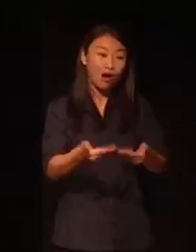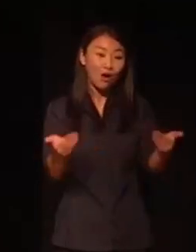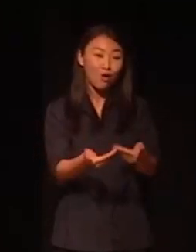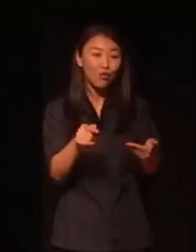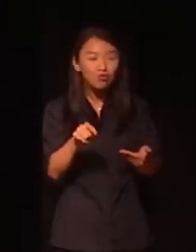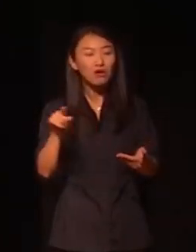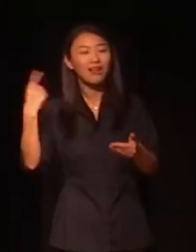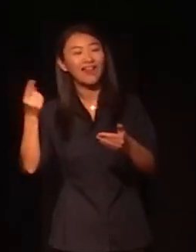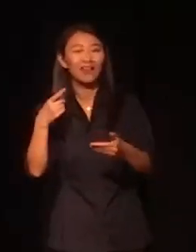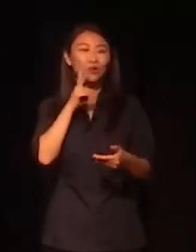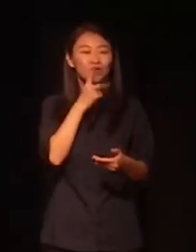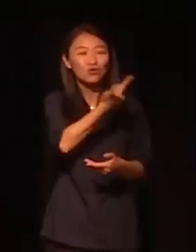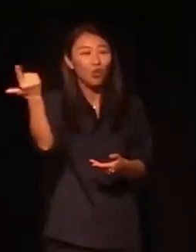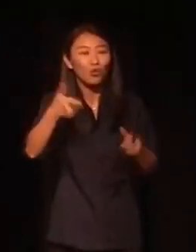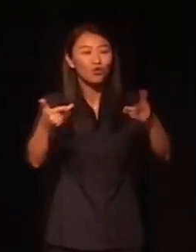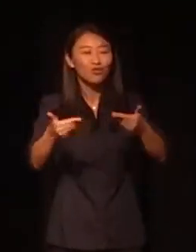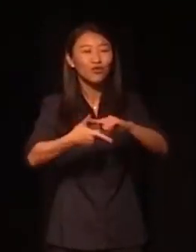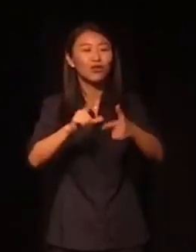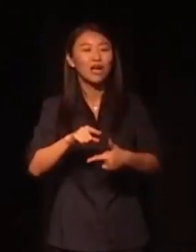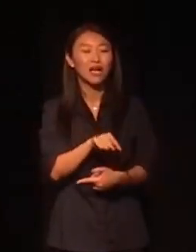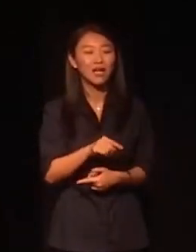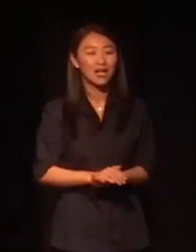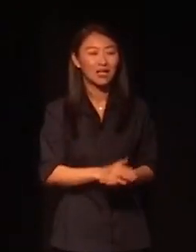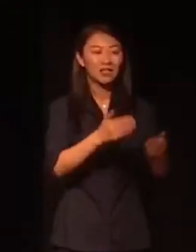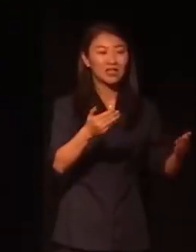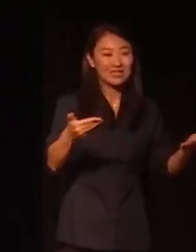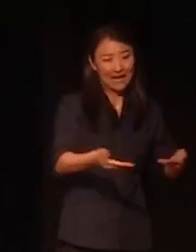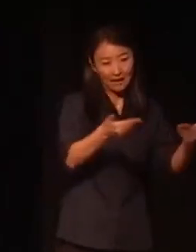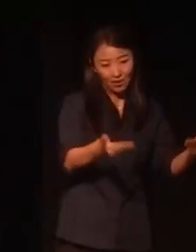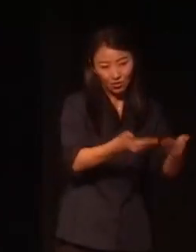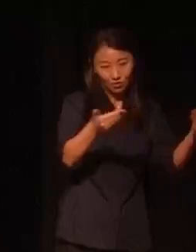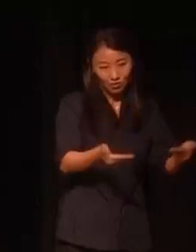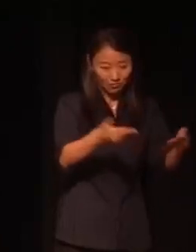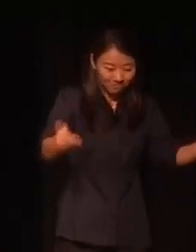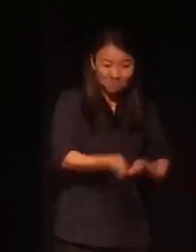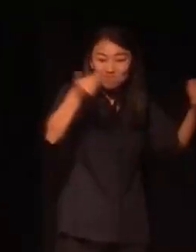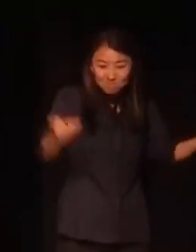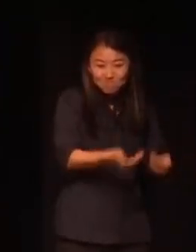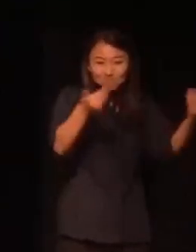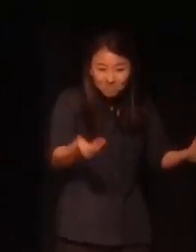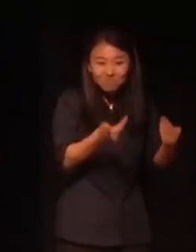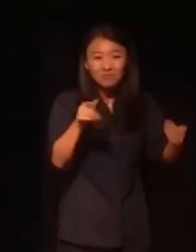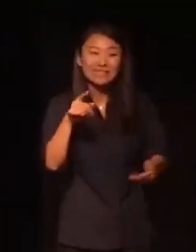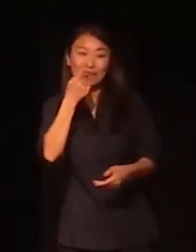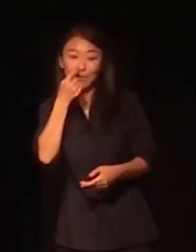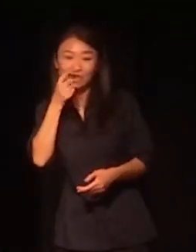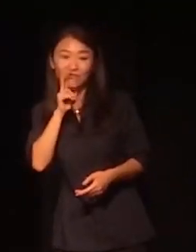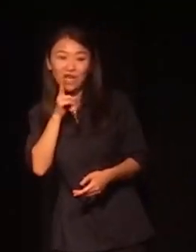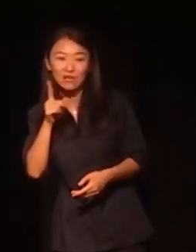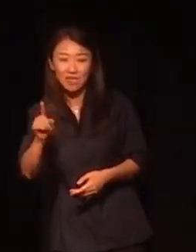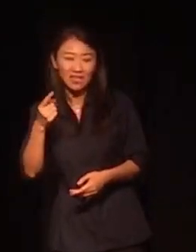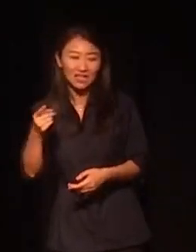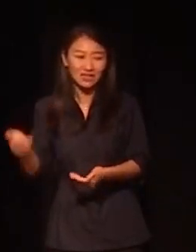another commonly used word for frying. Stir fry is the collection, is the translation. And then we've